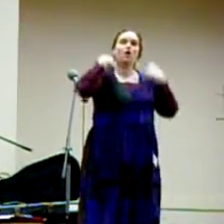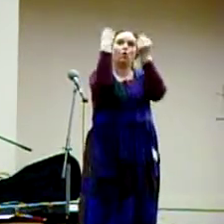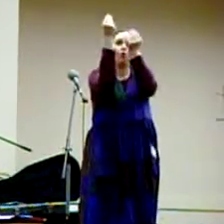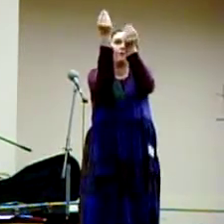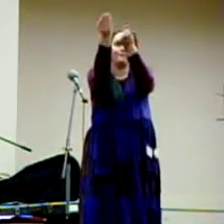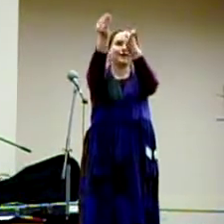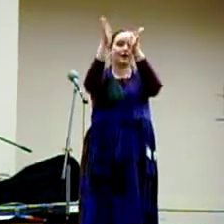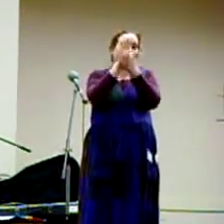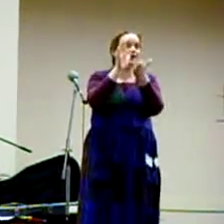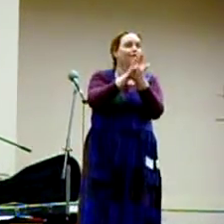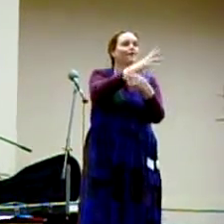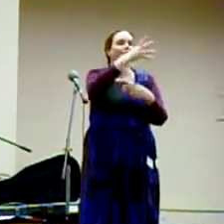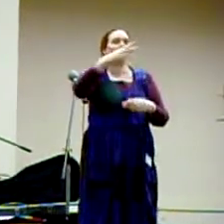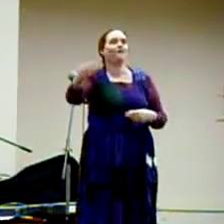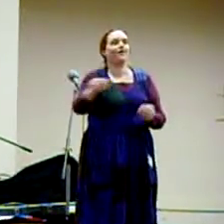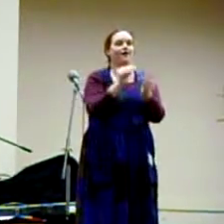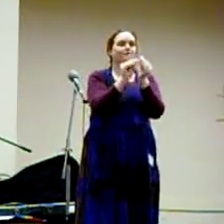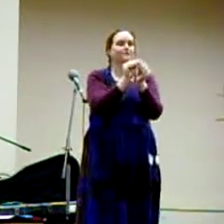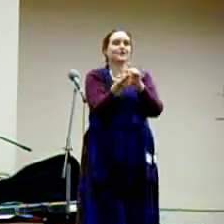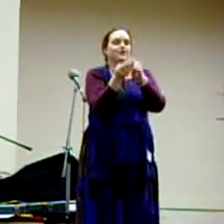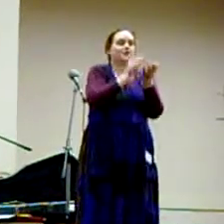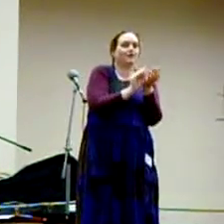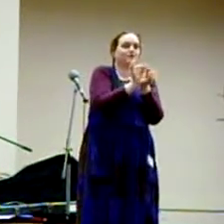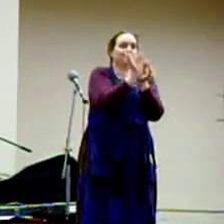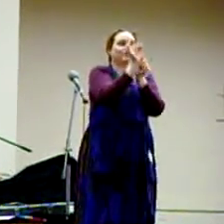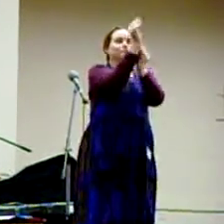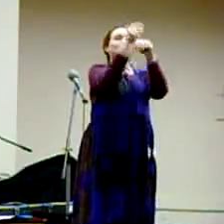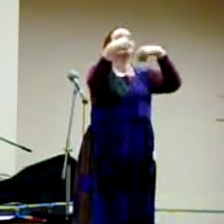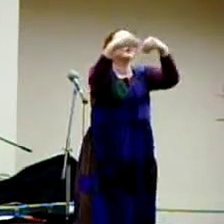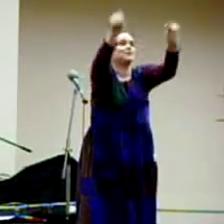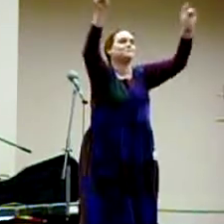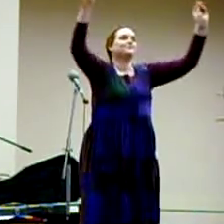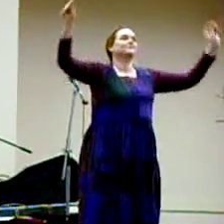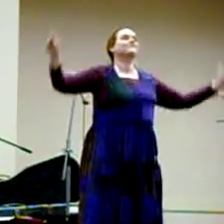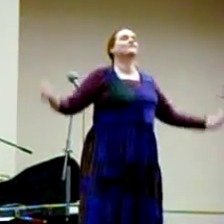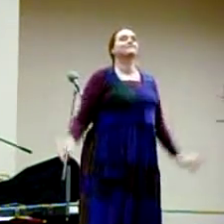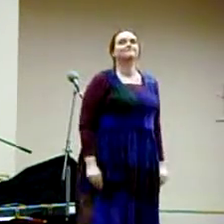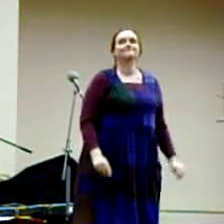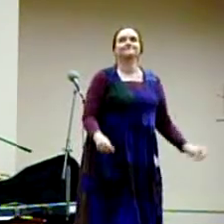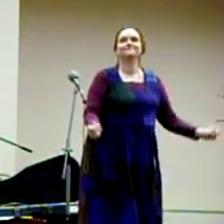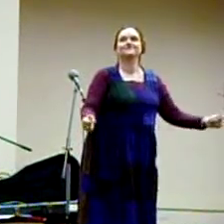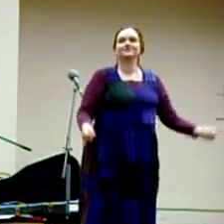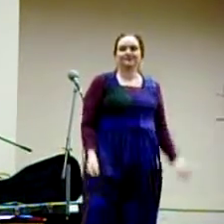Bob's Dog Obedience School and the Taxidermy Shop.